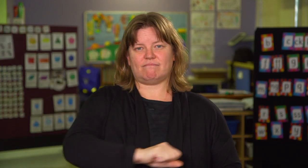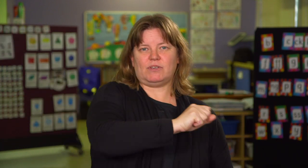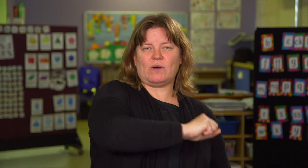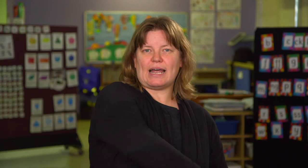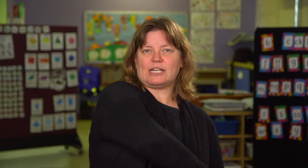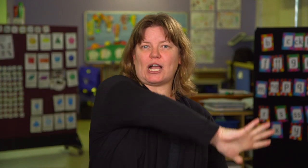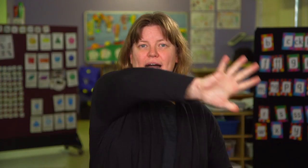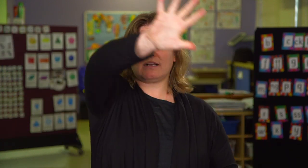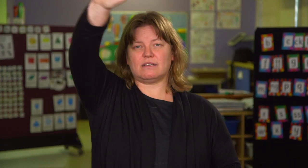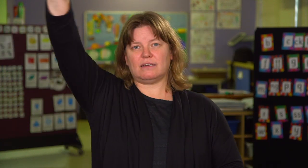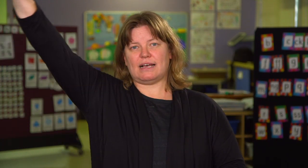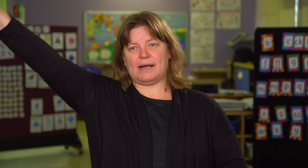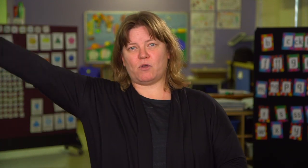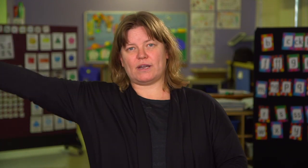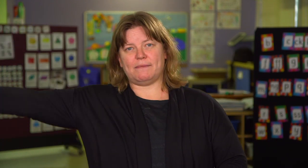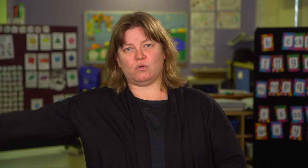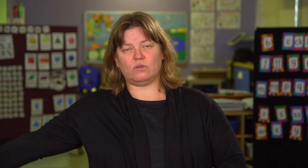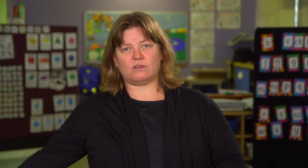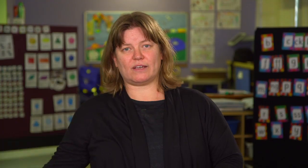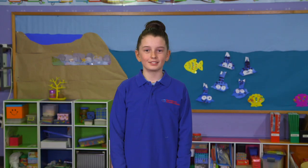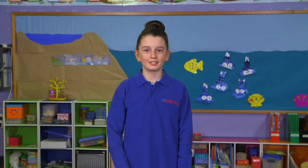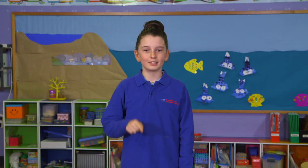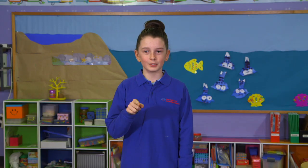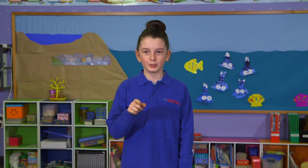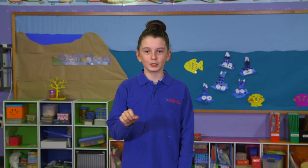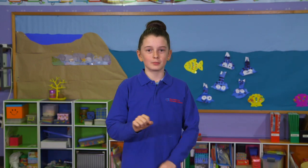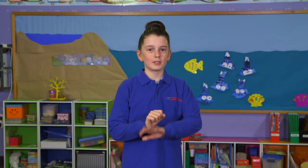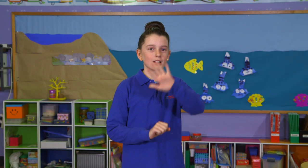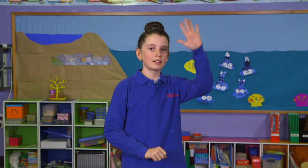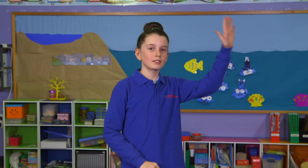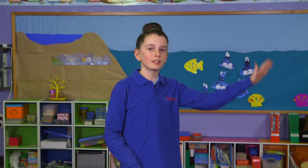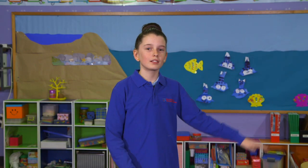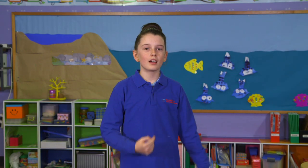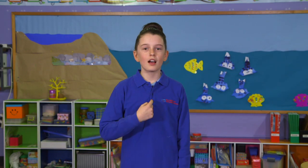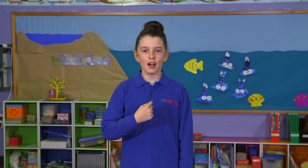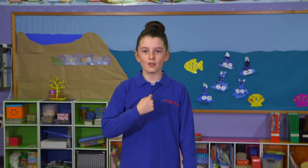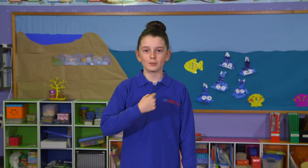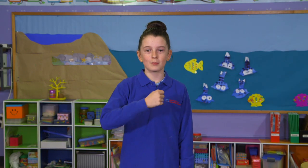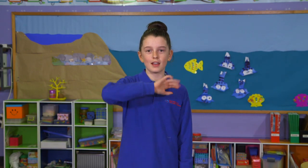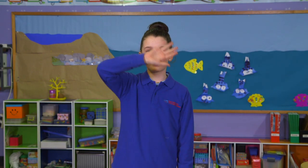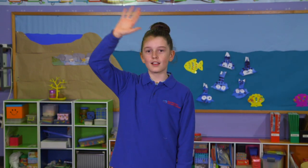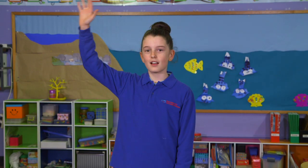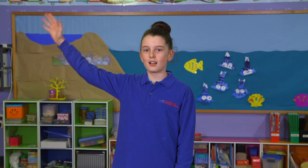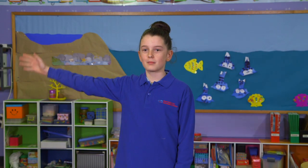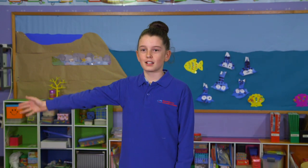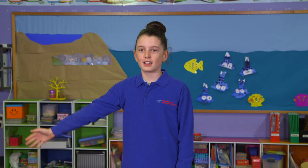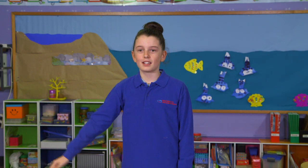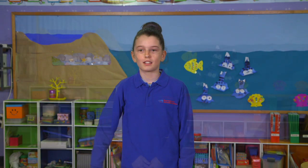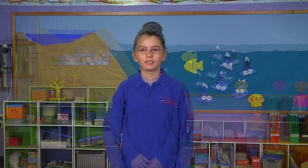a large arc on a board or a canvas, and I'll paint the harmony is a different arc.